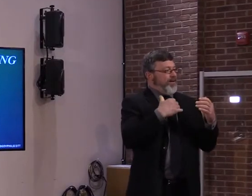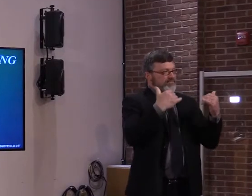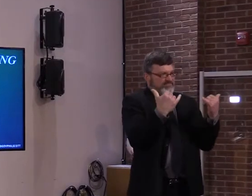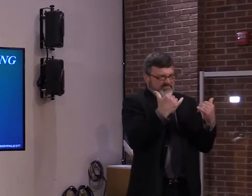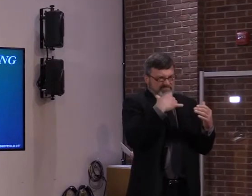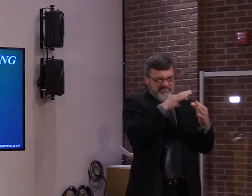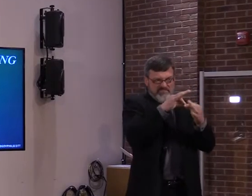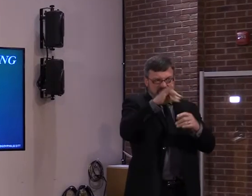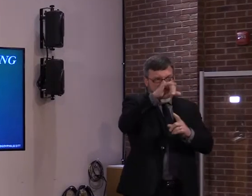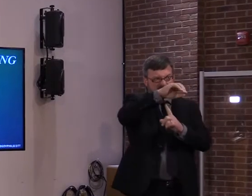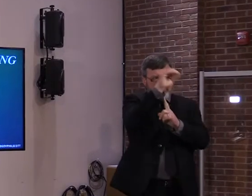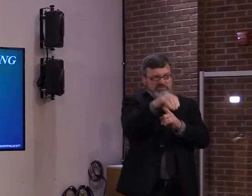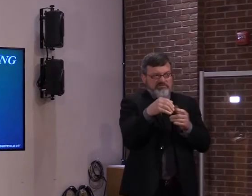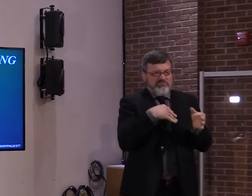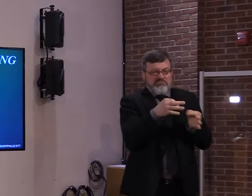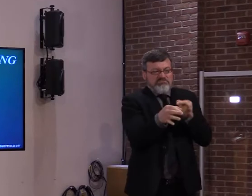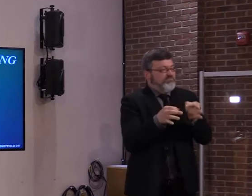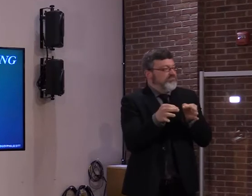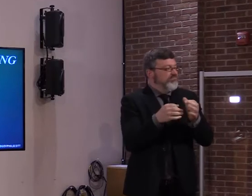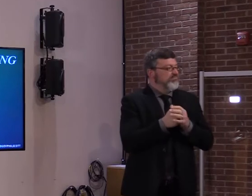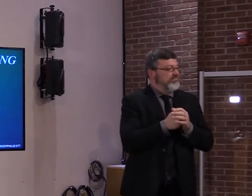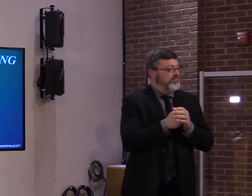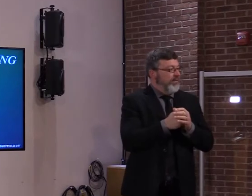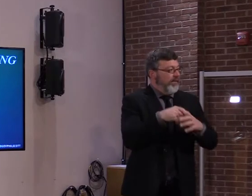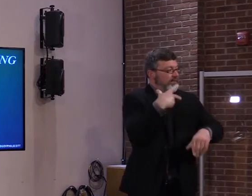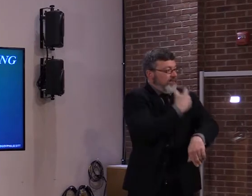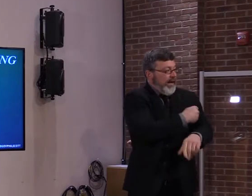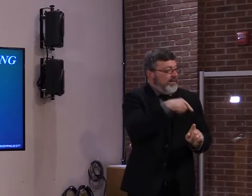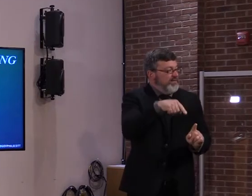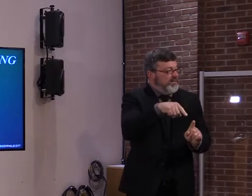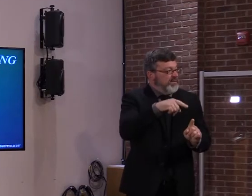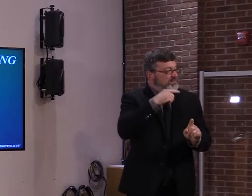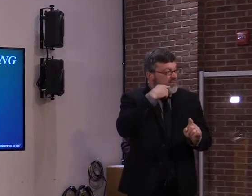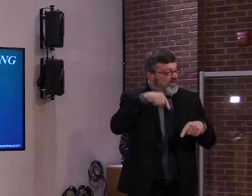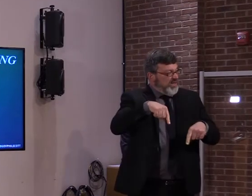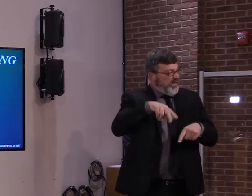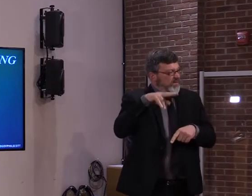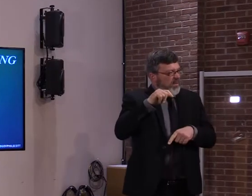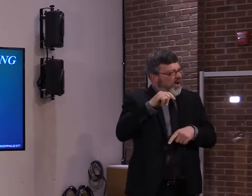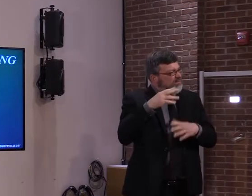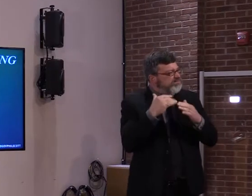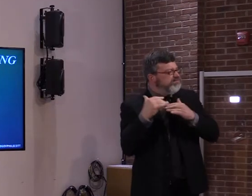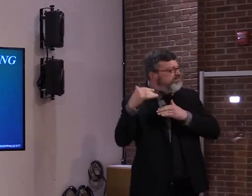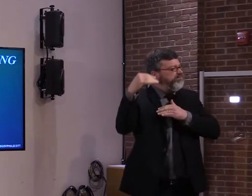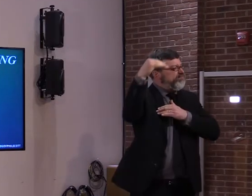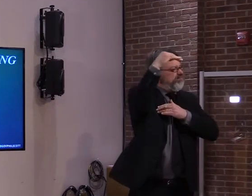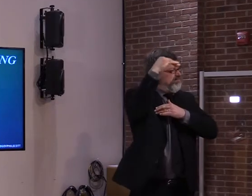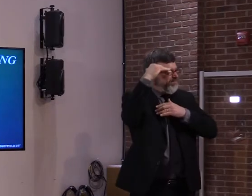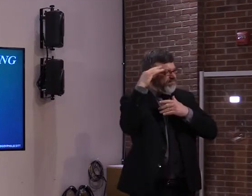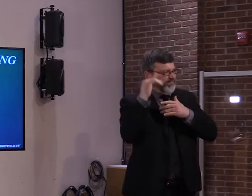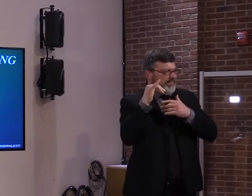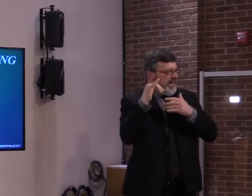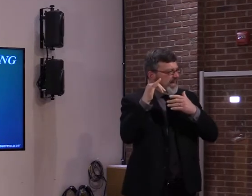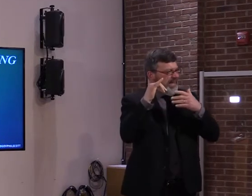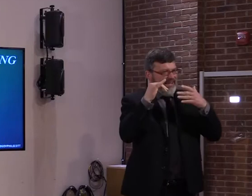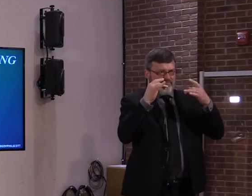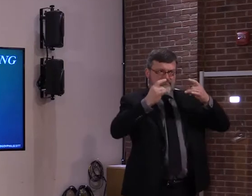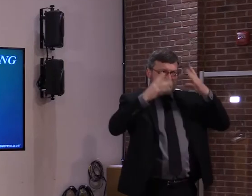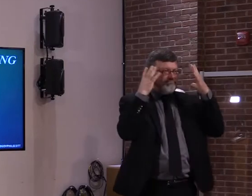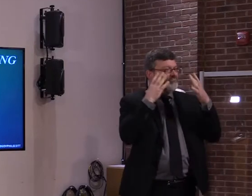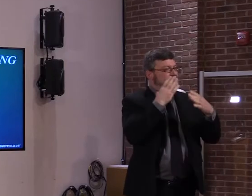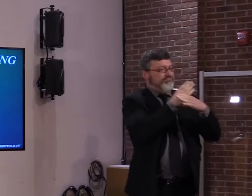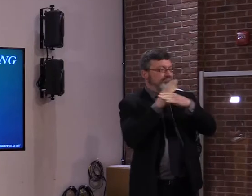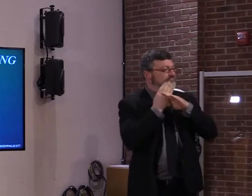Vermonters vaccinated, giving our state a strong wall of protection against the virus, so we can return to our